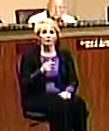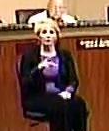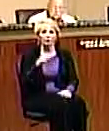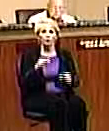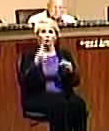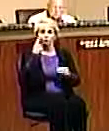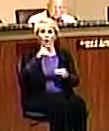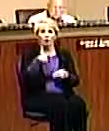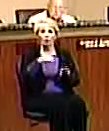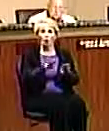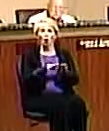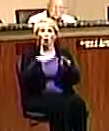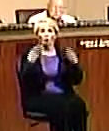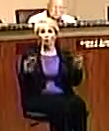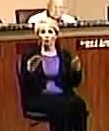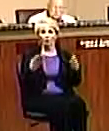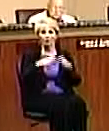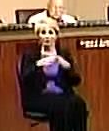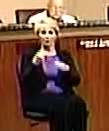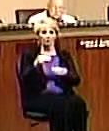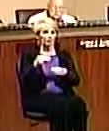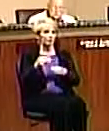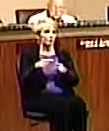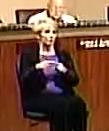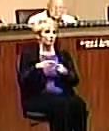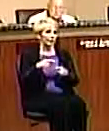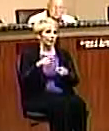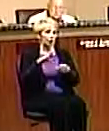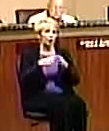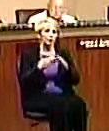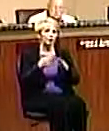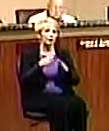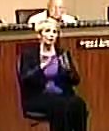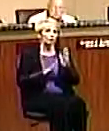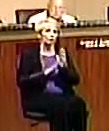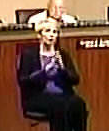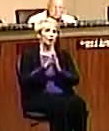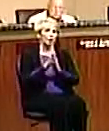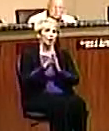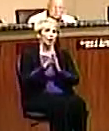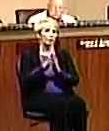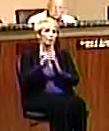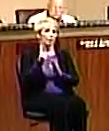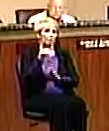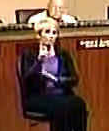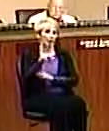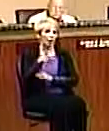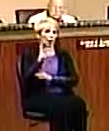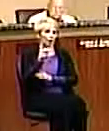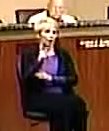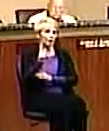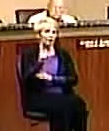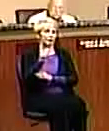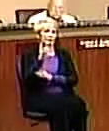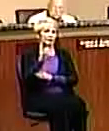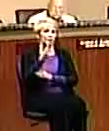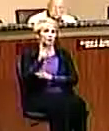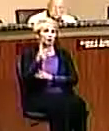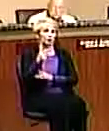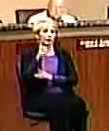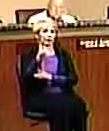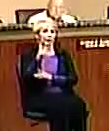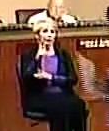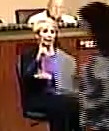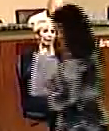public hearing for this, I'm going to open up for the City of Morganton Community Development Block Grant, CDBG Entitlement